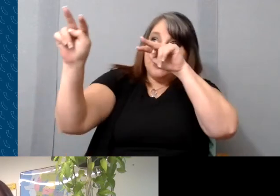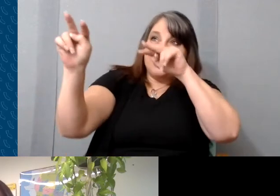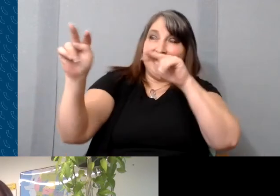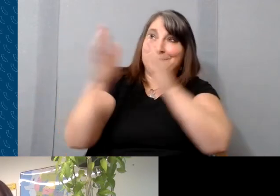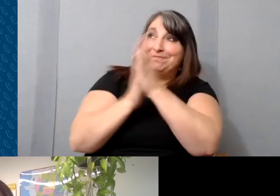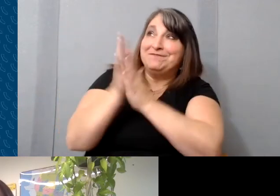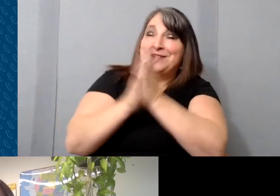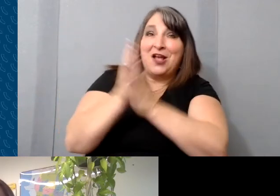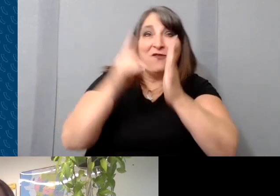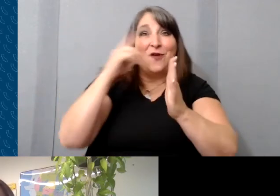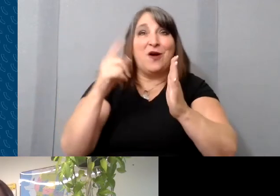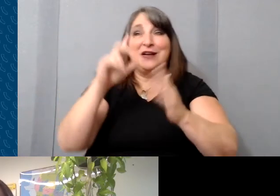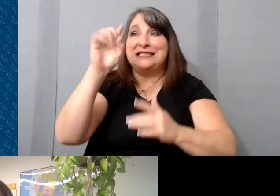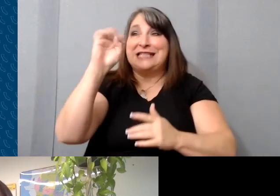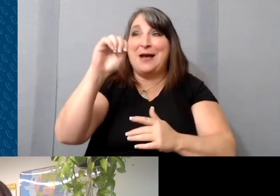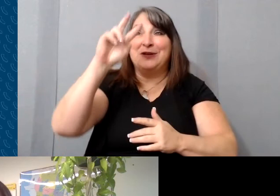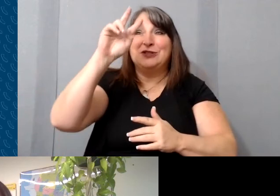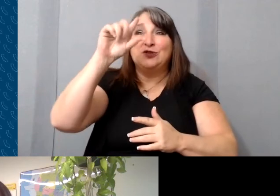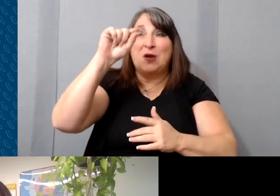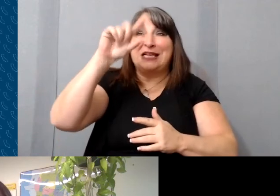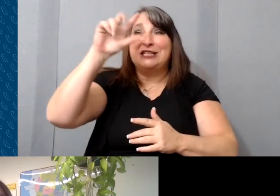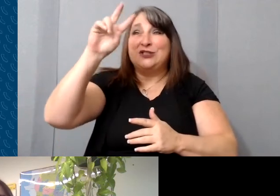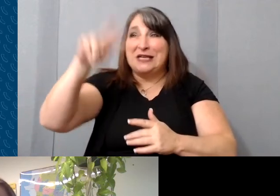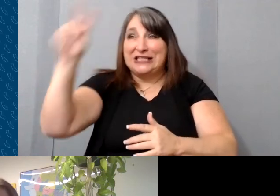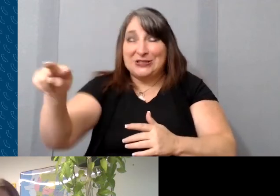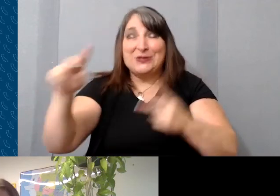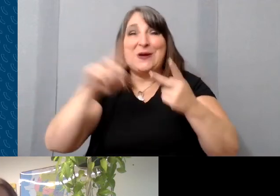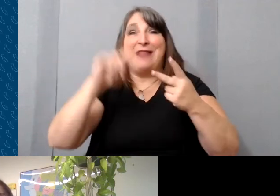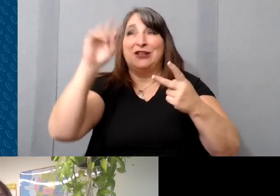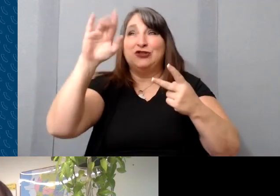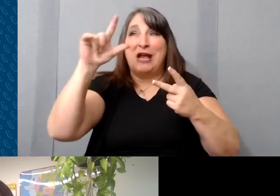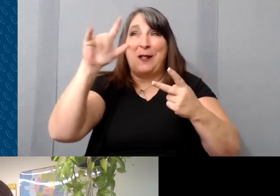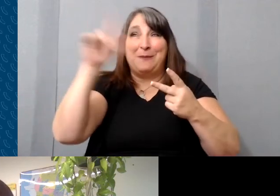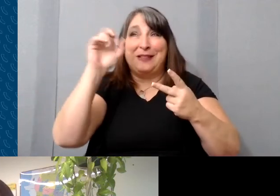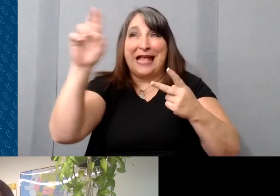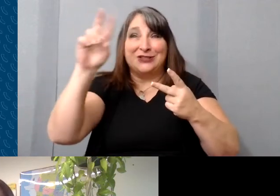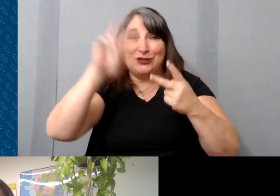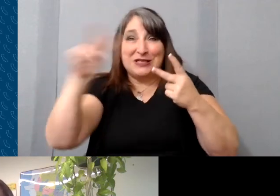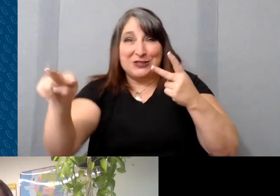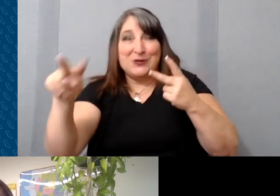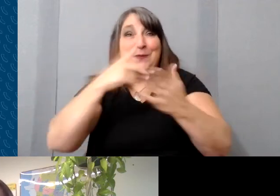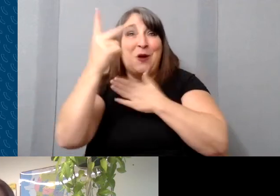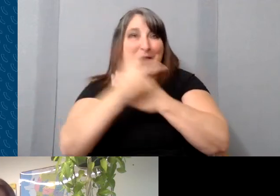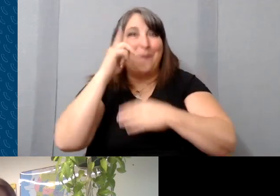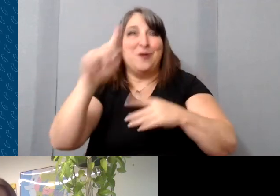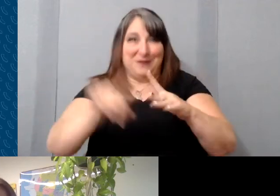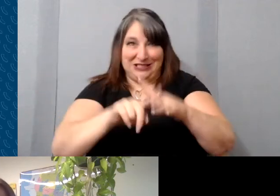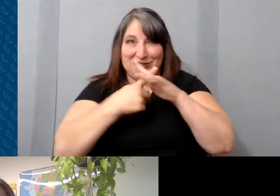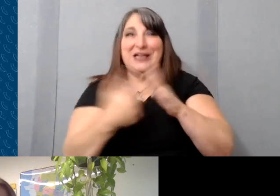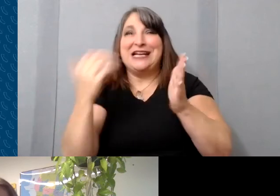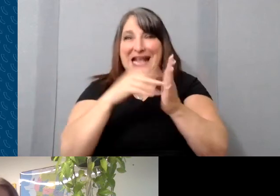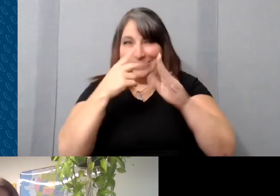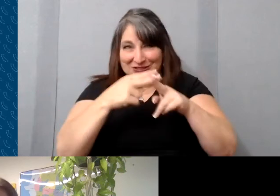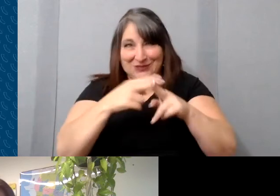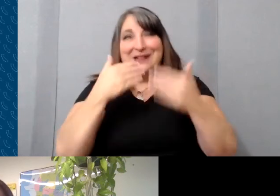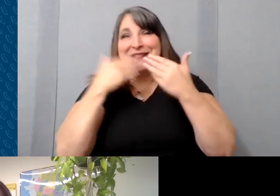DEM 2022 and the 2022 Trailraiser program, coming to you very soon. Thank you all, Democrats, and